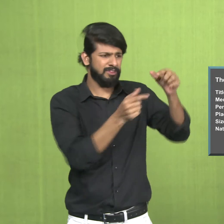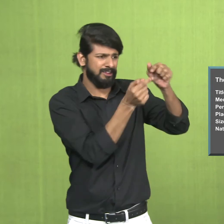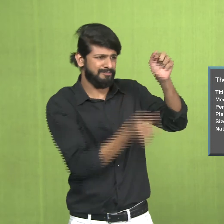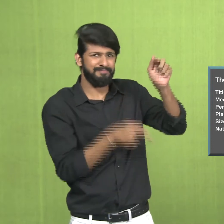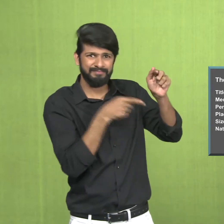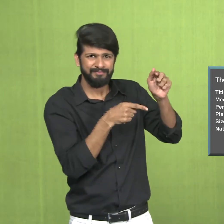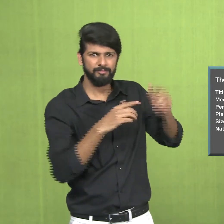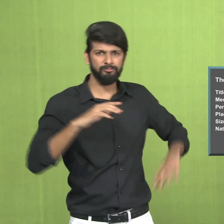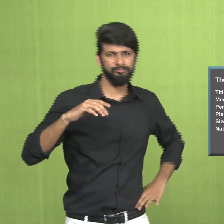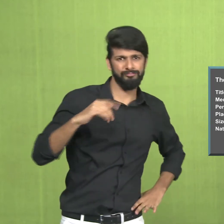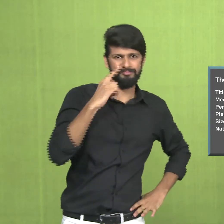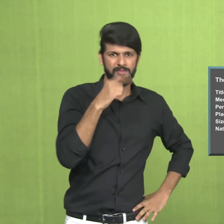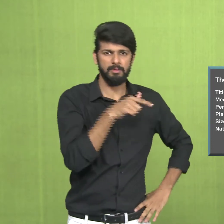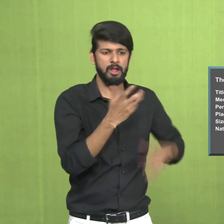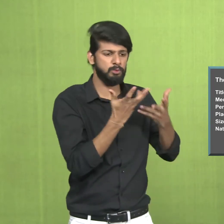centimeters into 2.5 centimeters.